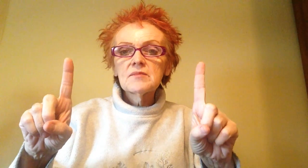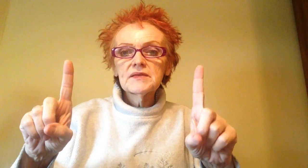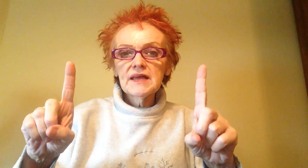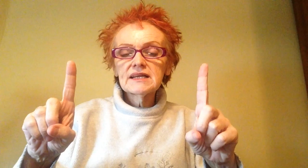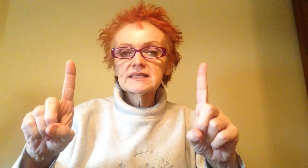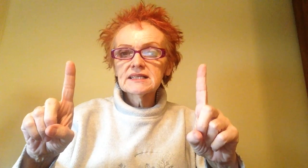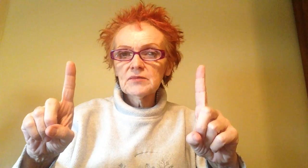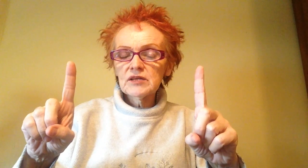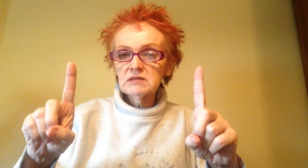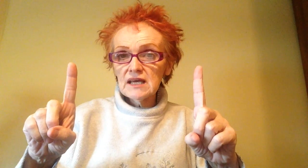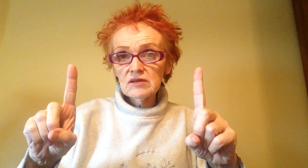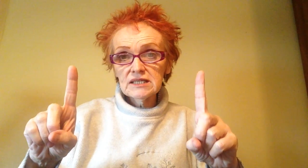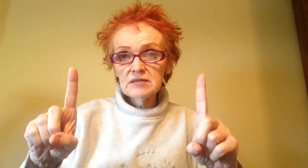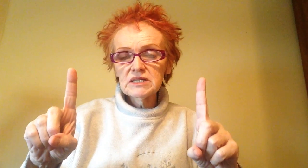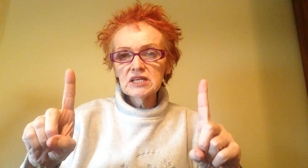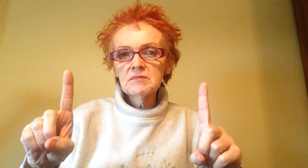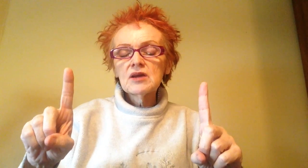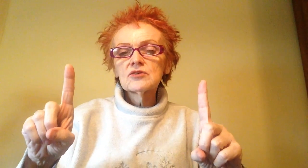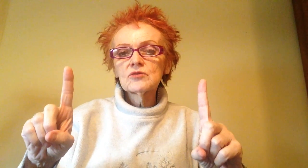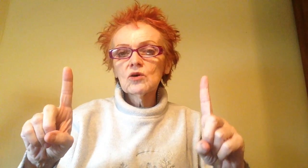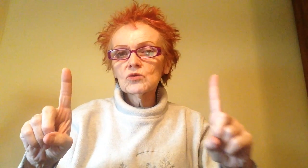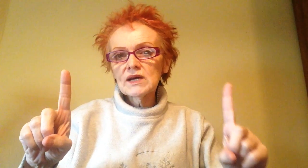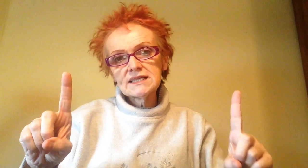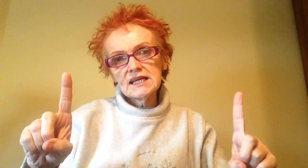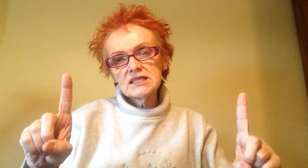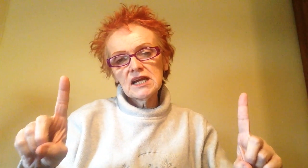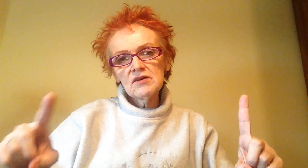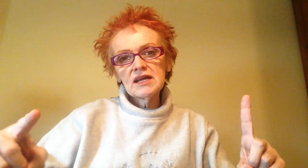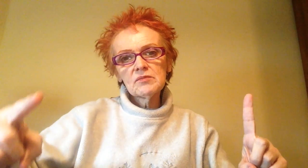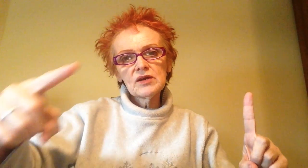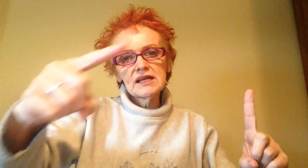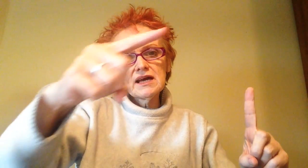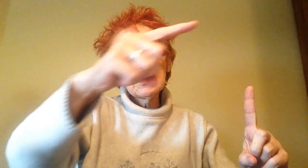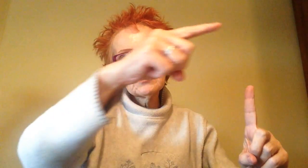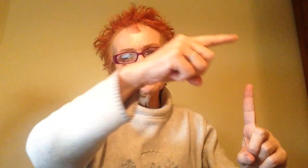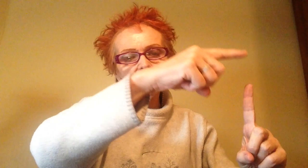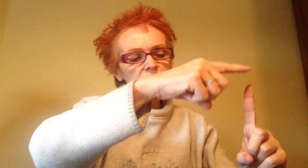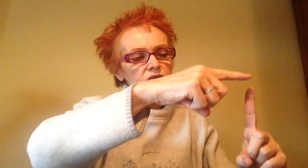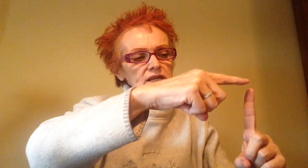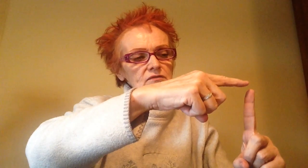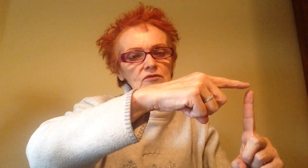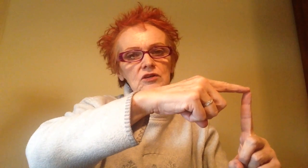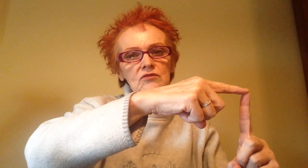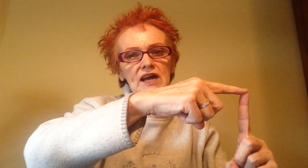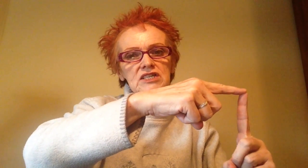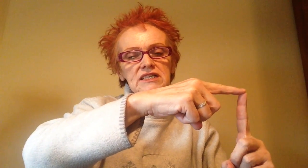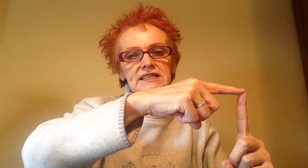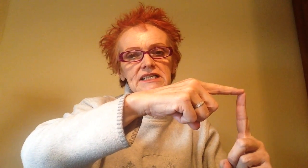but then instead of bringing together in teepee shape, you're going to hold one stationary and bring the other one over in vertical fashion to touch